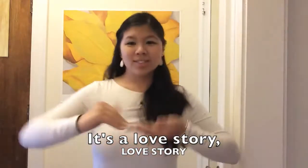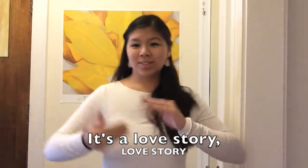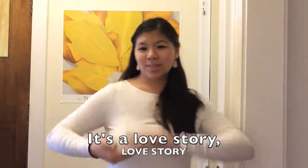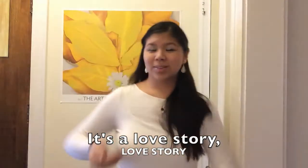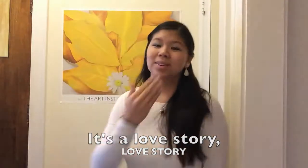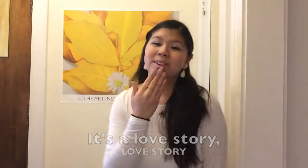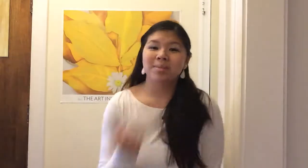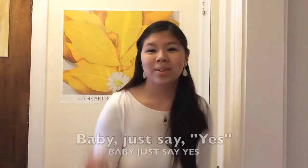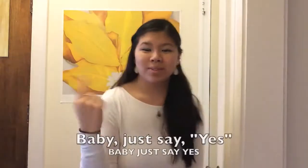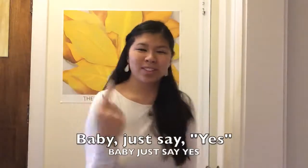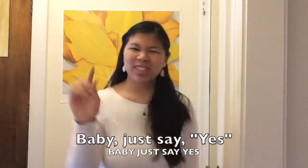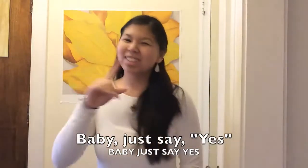story, baby just